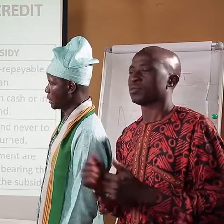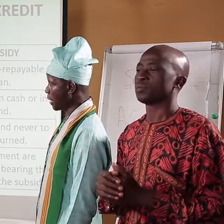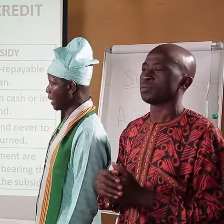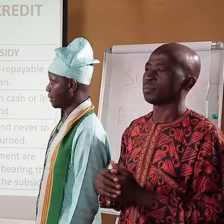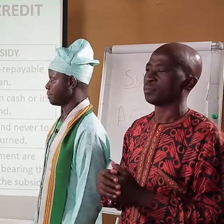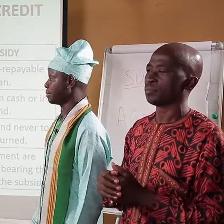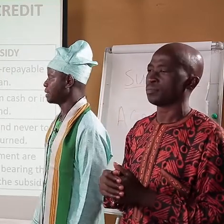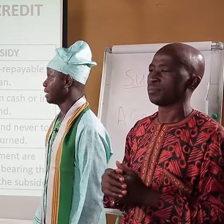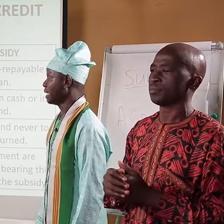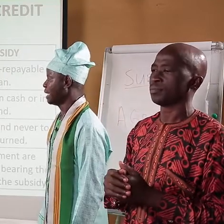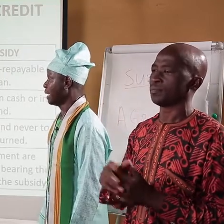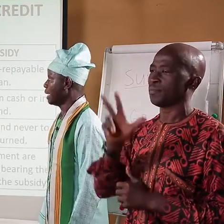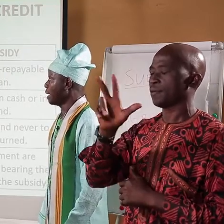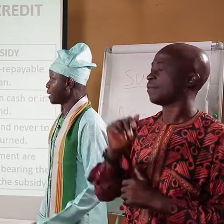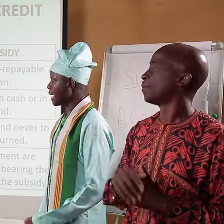3,